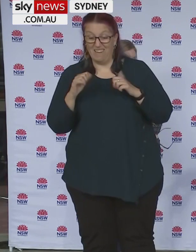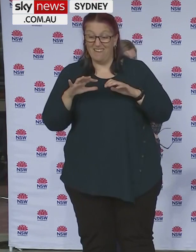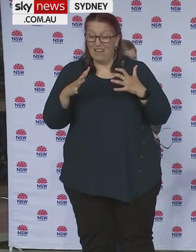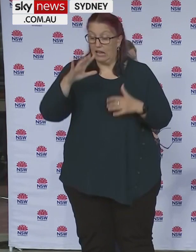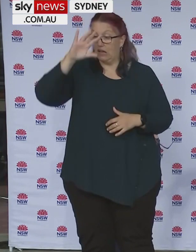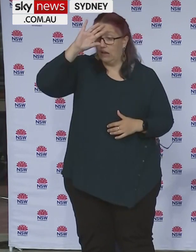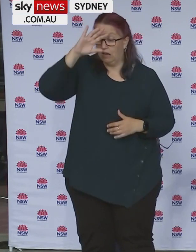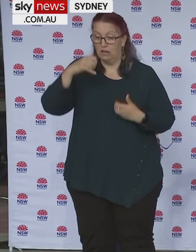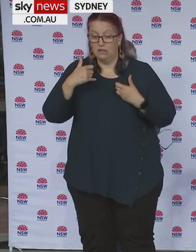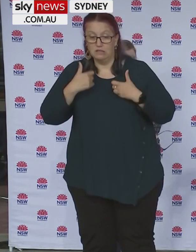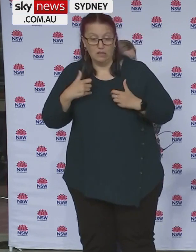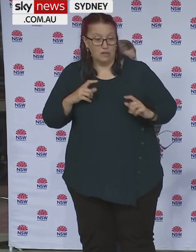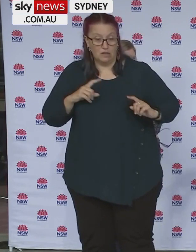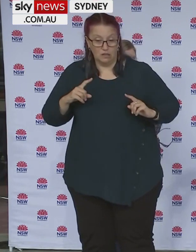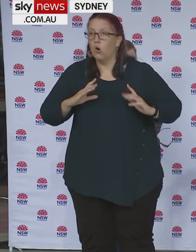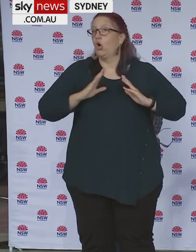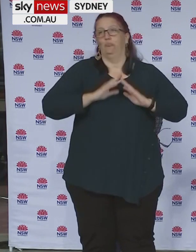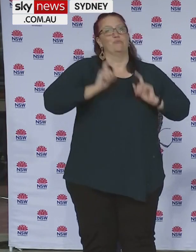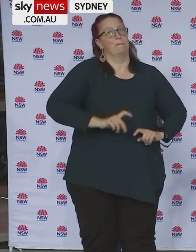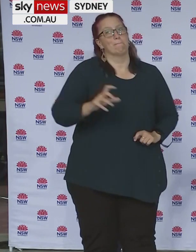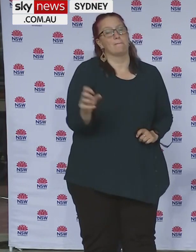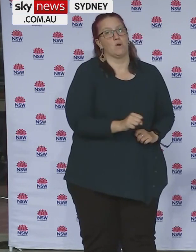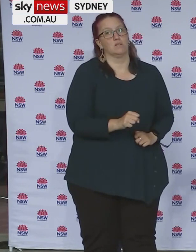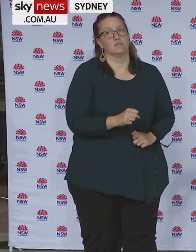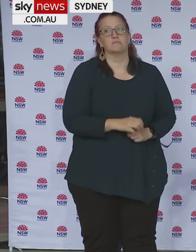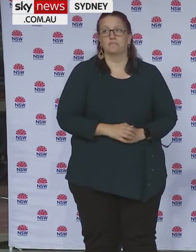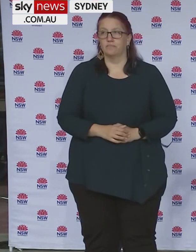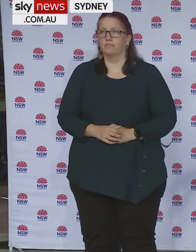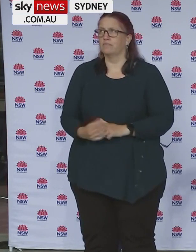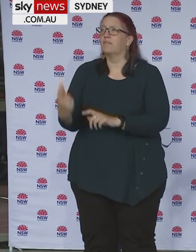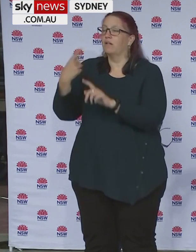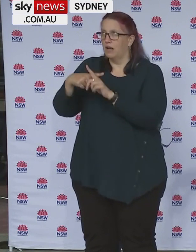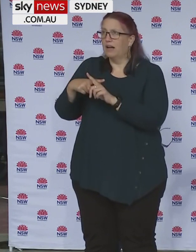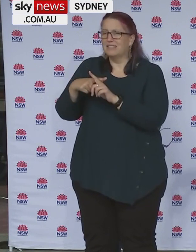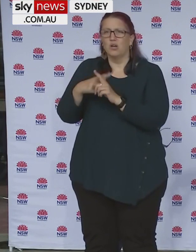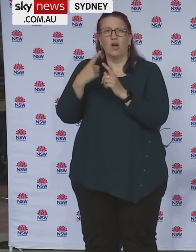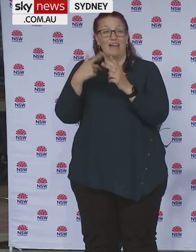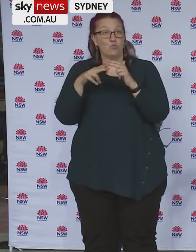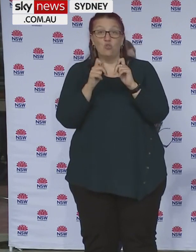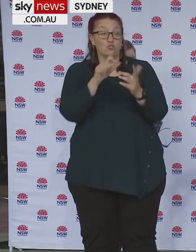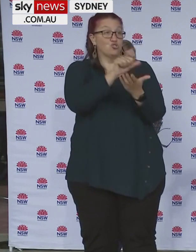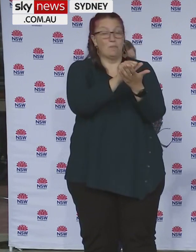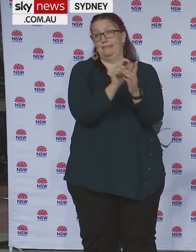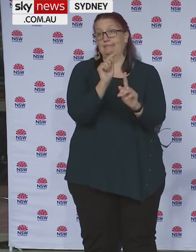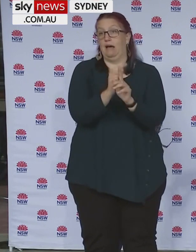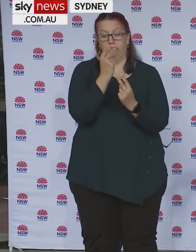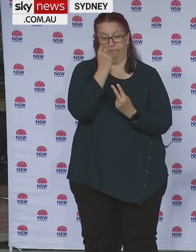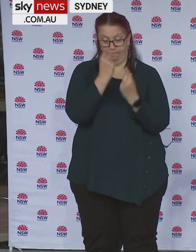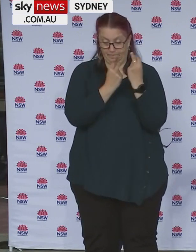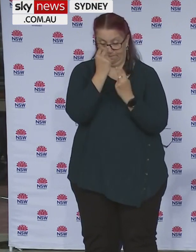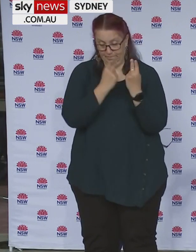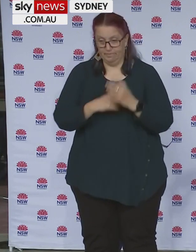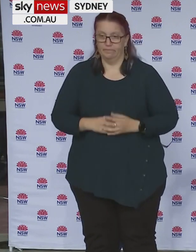purpose of the lockdown is to stop community circulation, community transmission, and that won't happen unless people